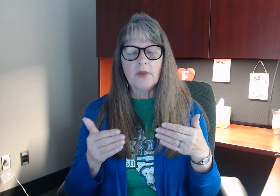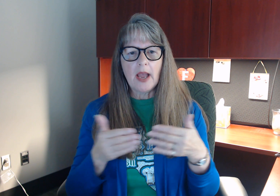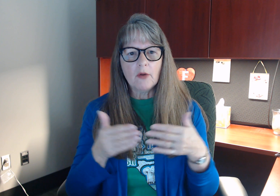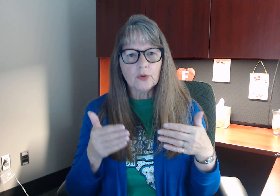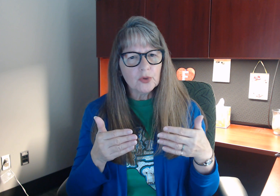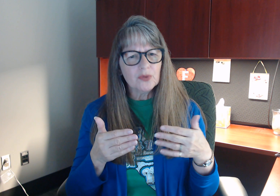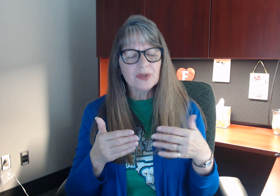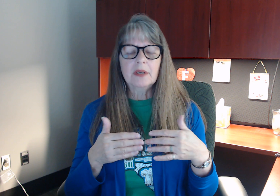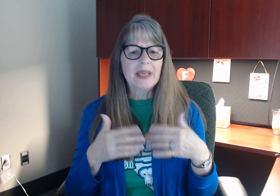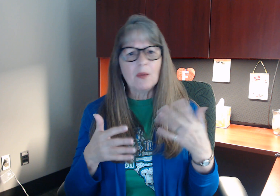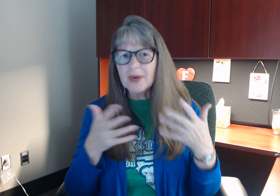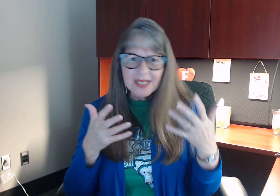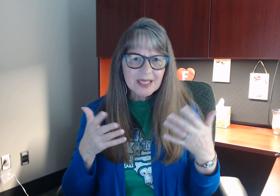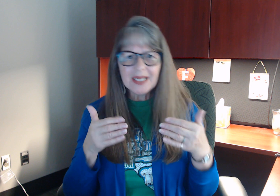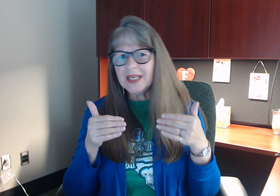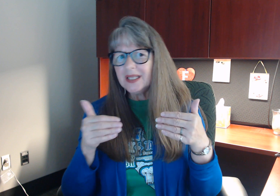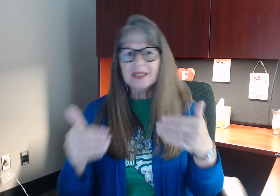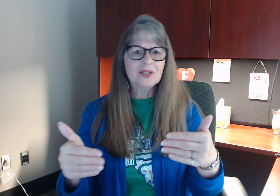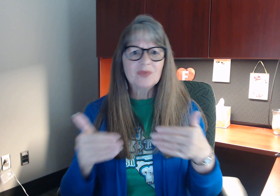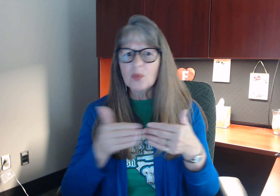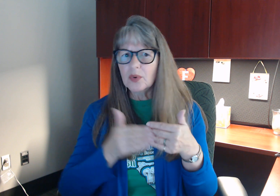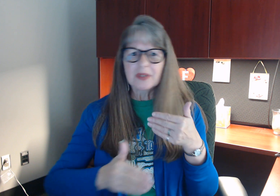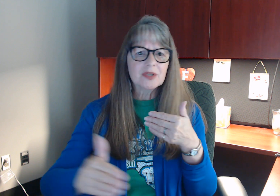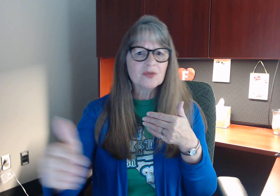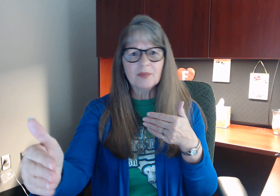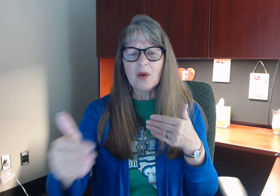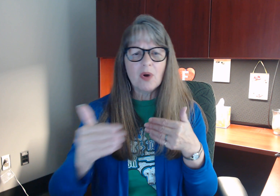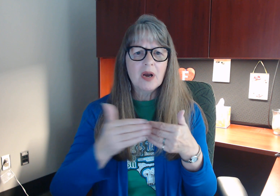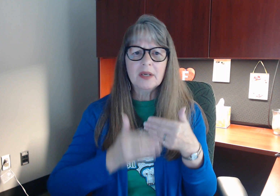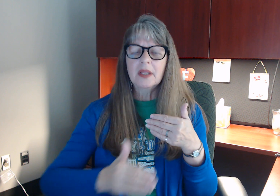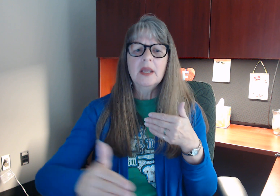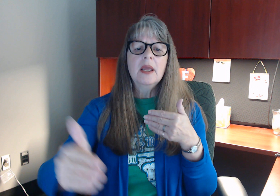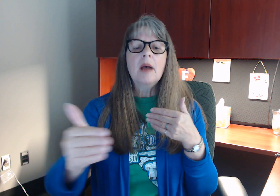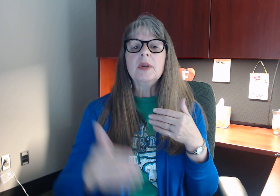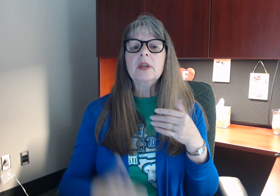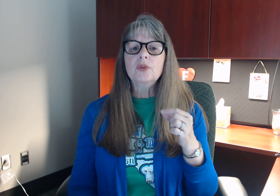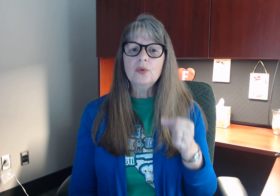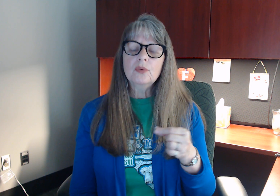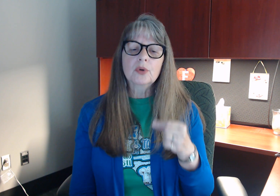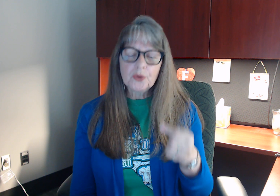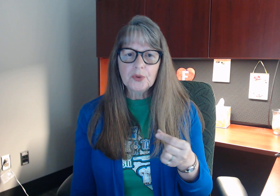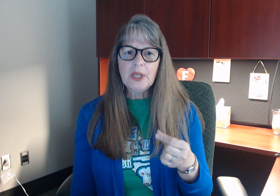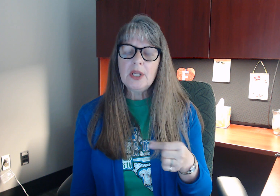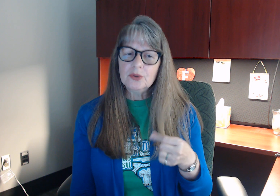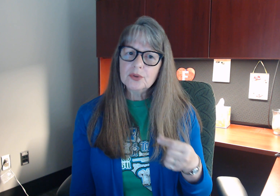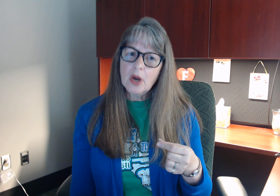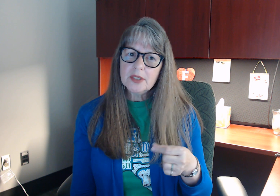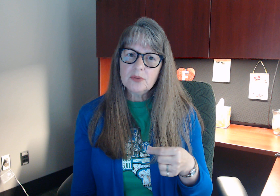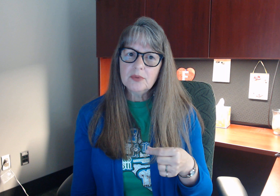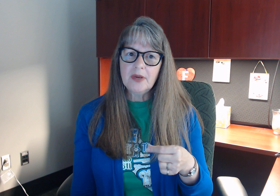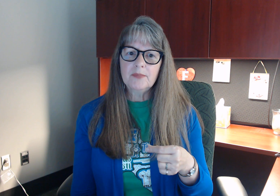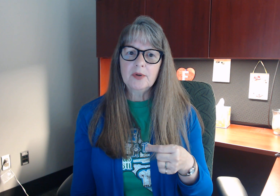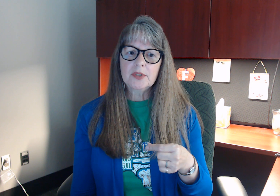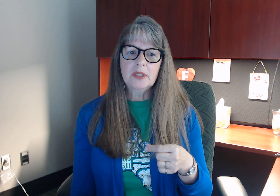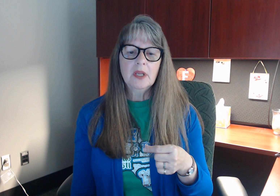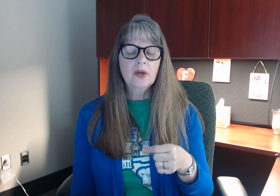they're used. And now, what is that again? This is forward and this is from now on. I mean, if you're learning and you're talking to a deaf person, you have